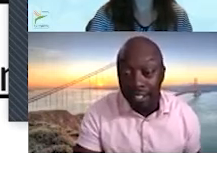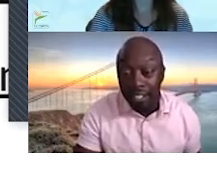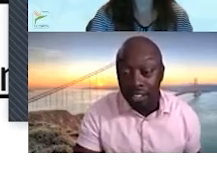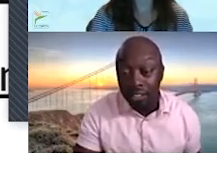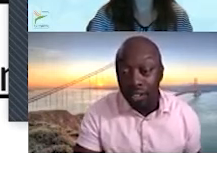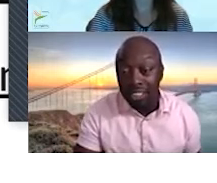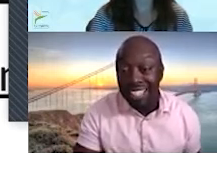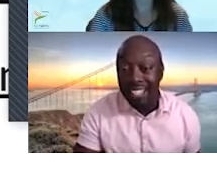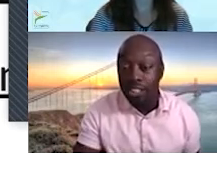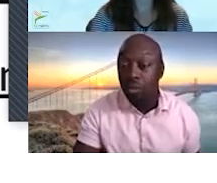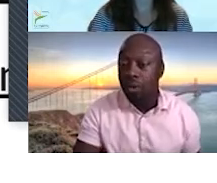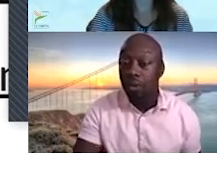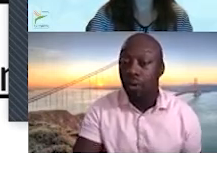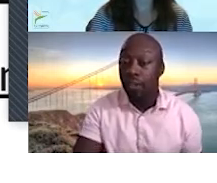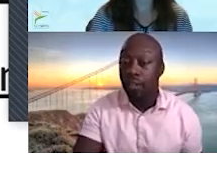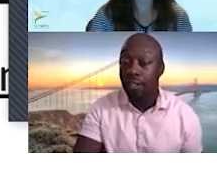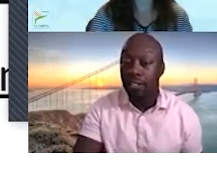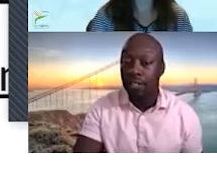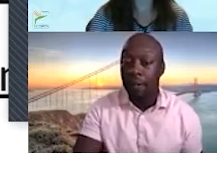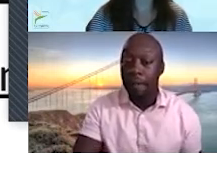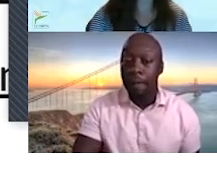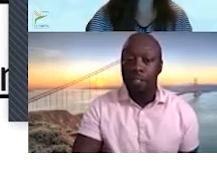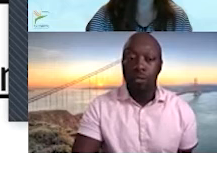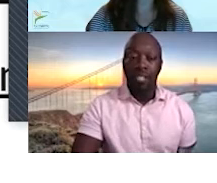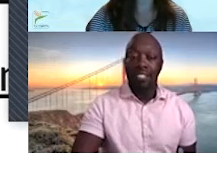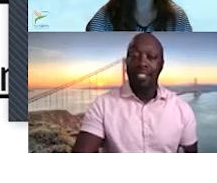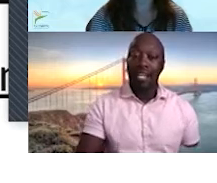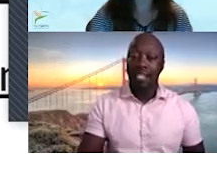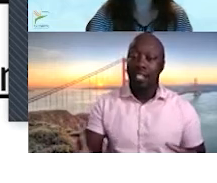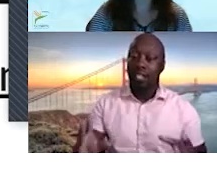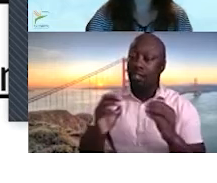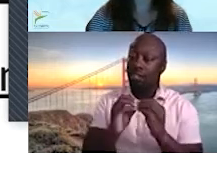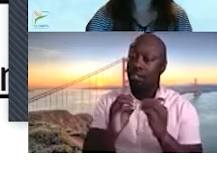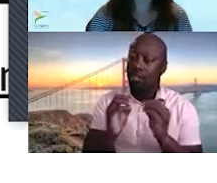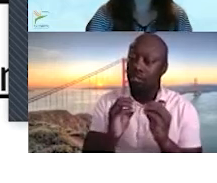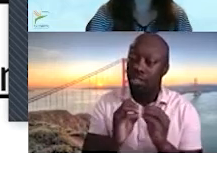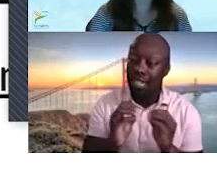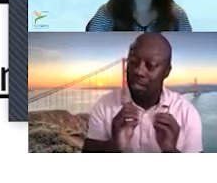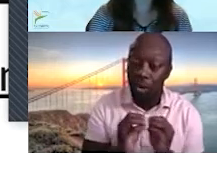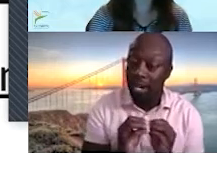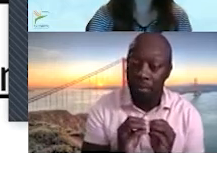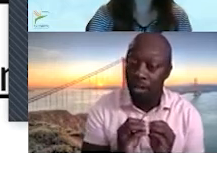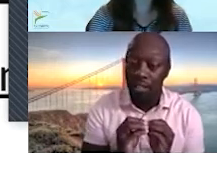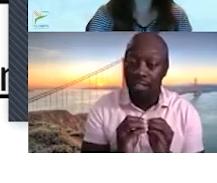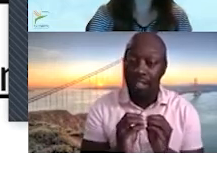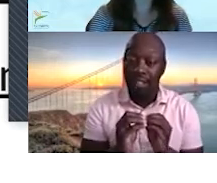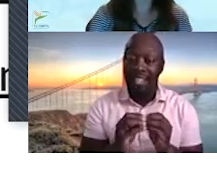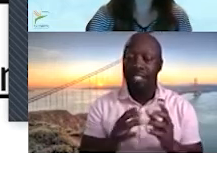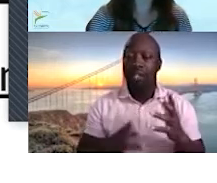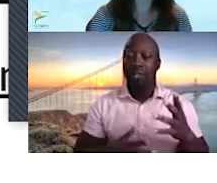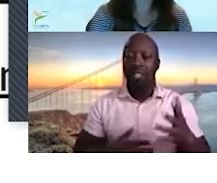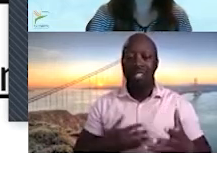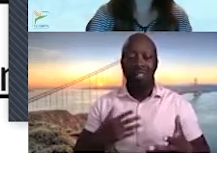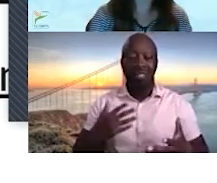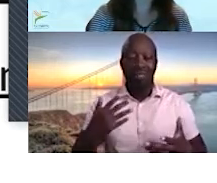here, you'll notice English word order. So we're not signing, would you like some more anymore? That's